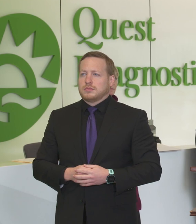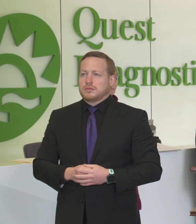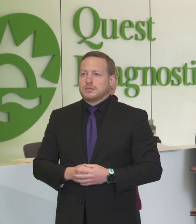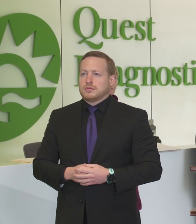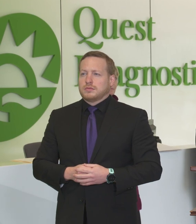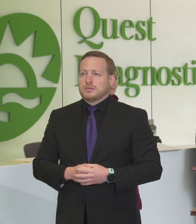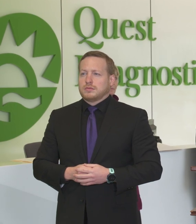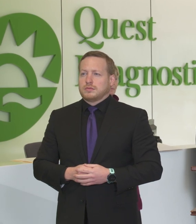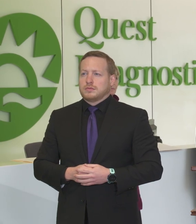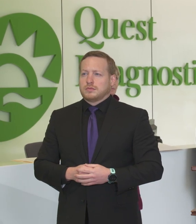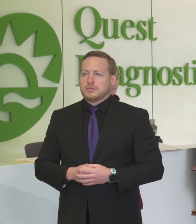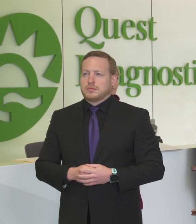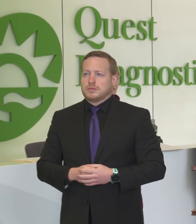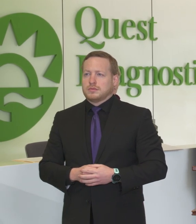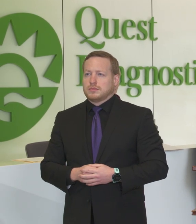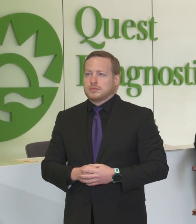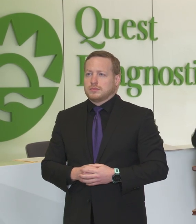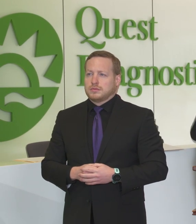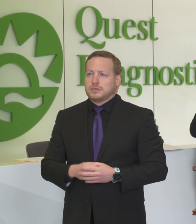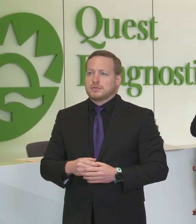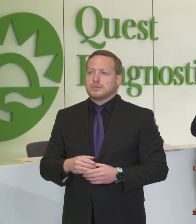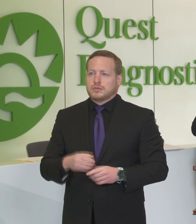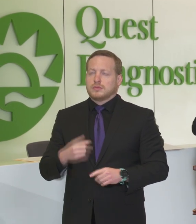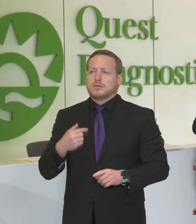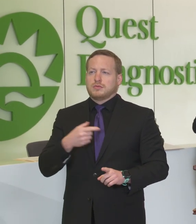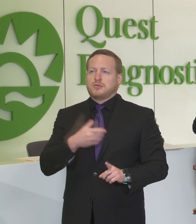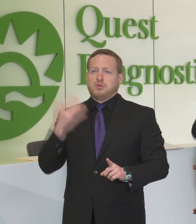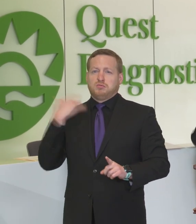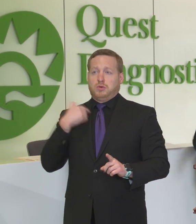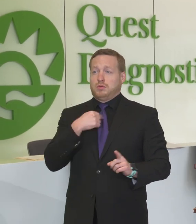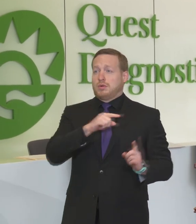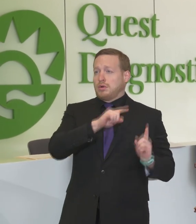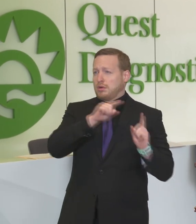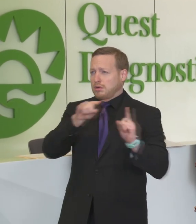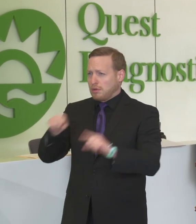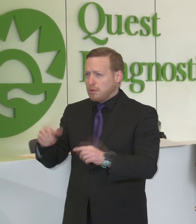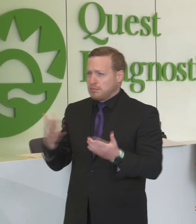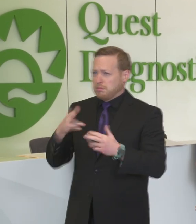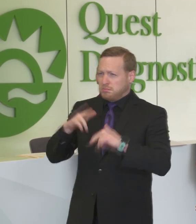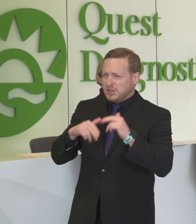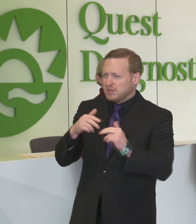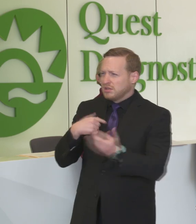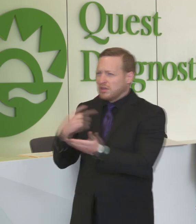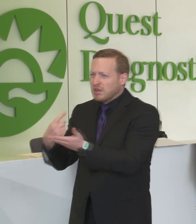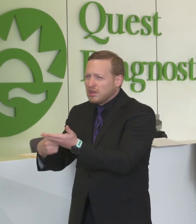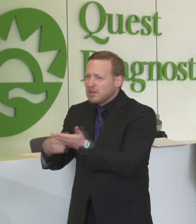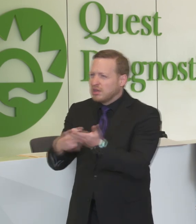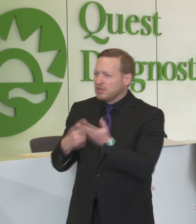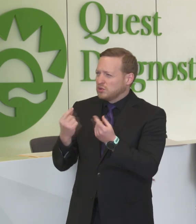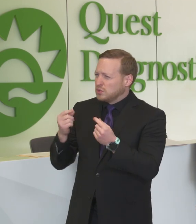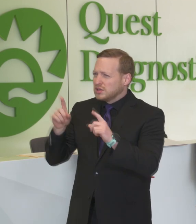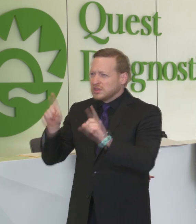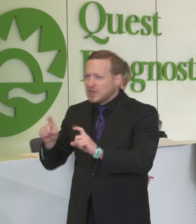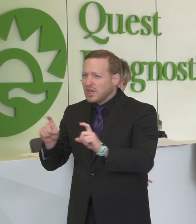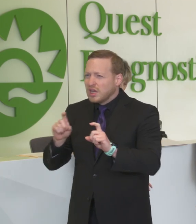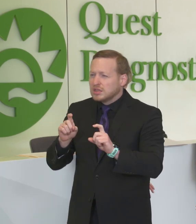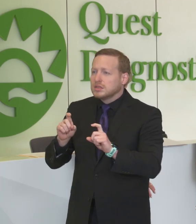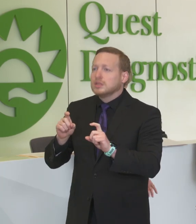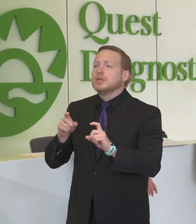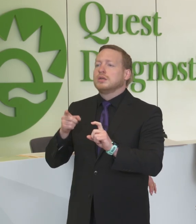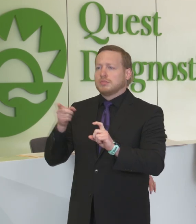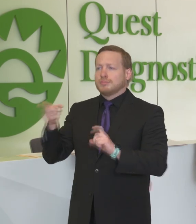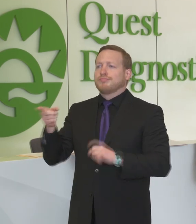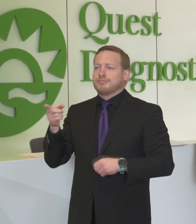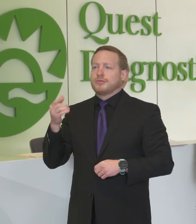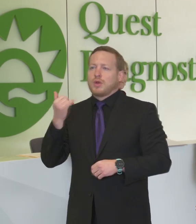space with respect to constraints around testing, I called Steve fairly early in that process. He mentioned